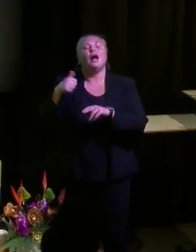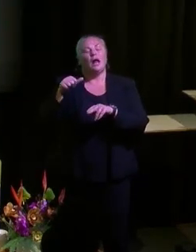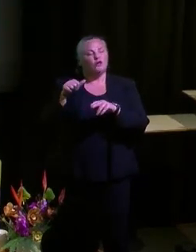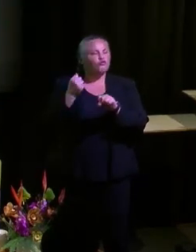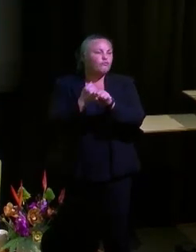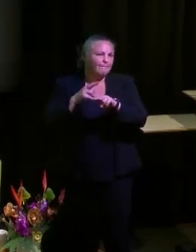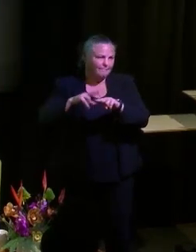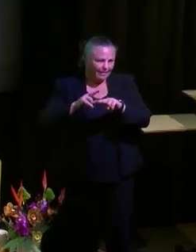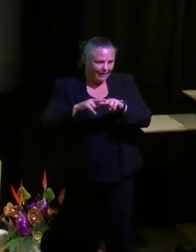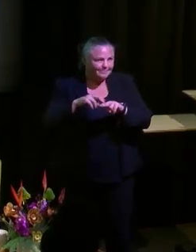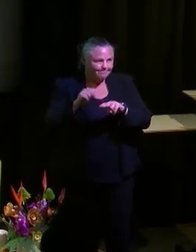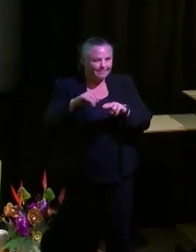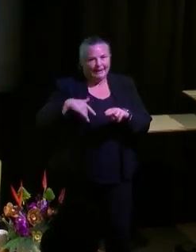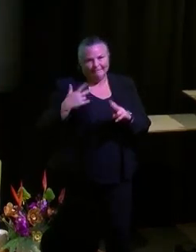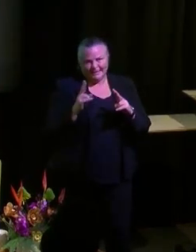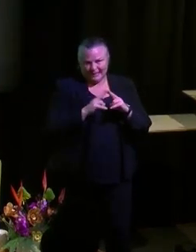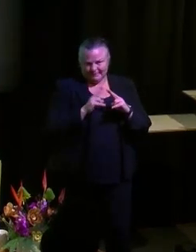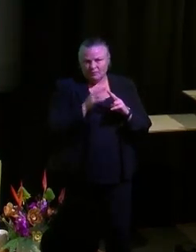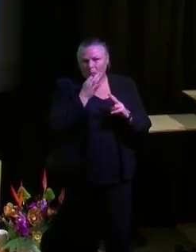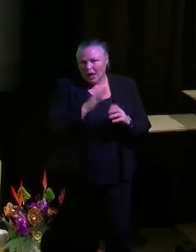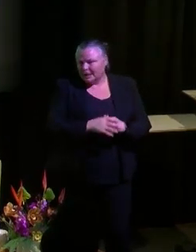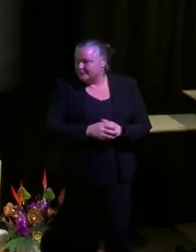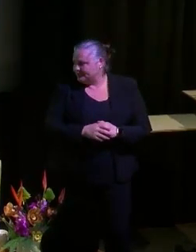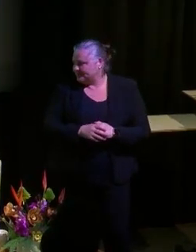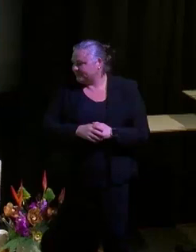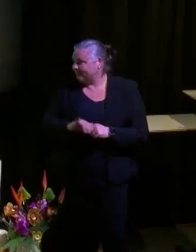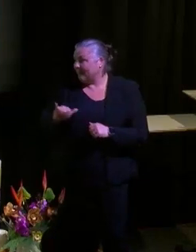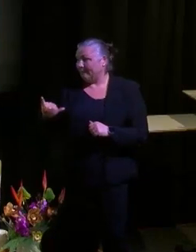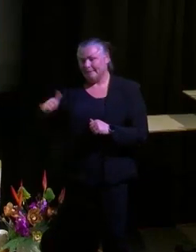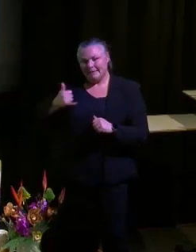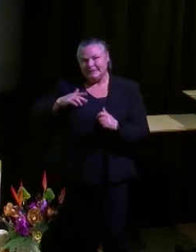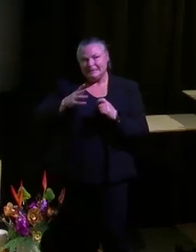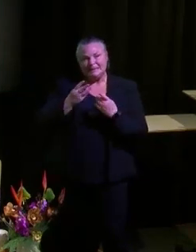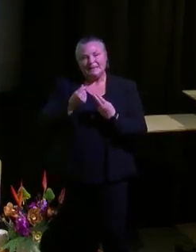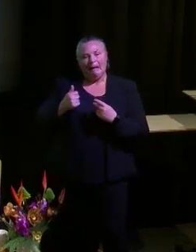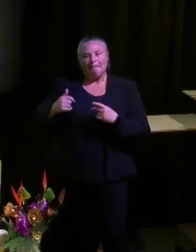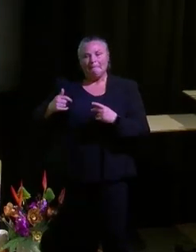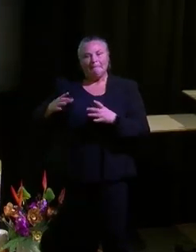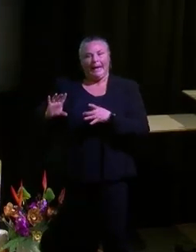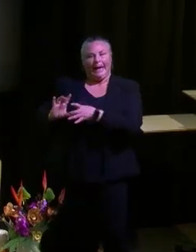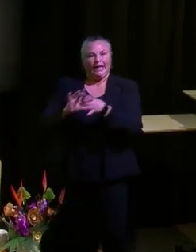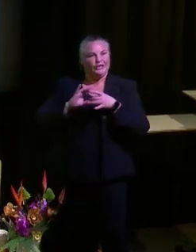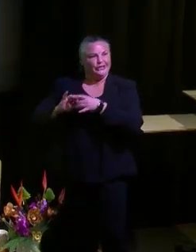Granddad was living up in Townsville for a while. Yeah, I wonder if there was some crossover in the networks, of course.